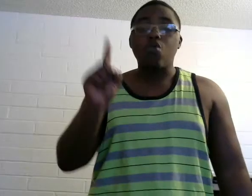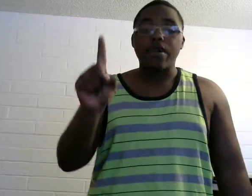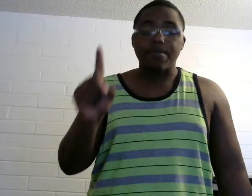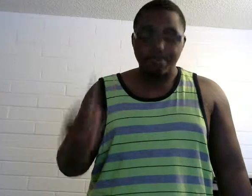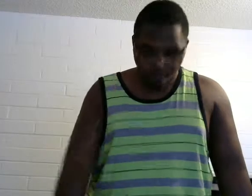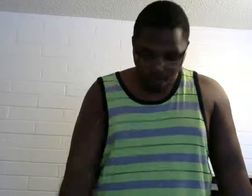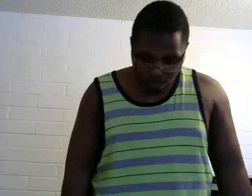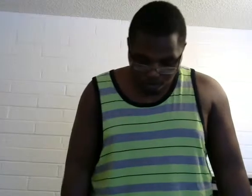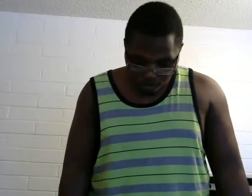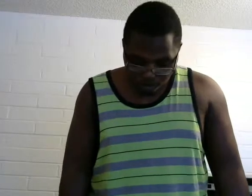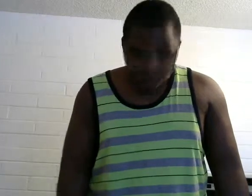One.